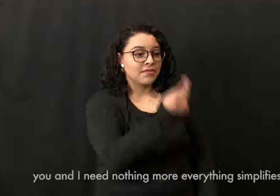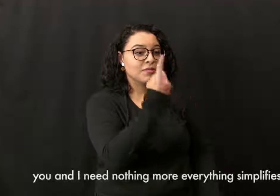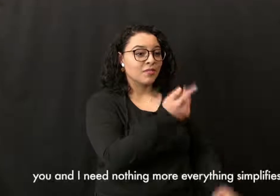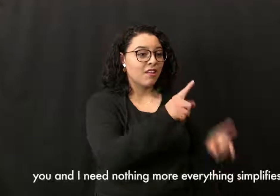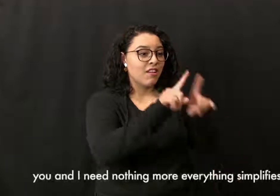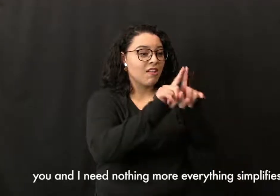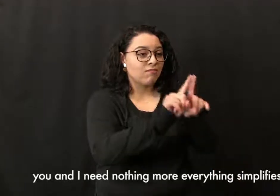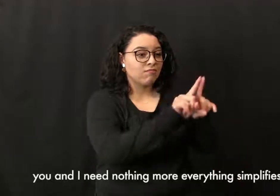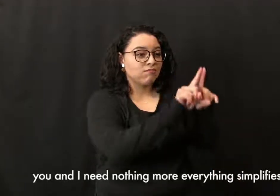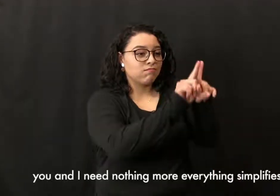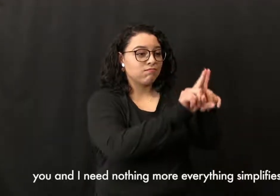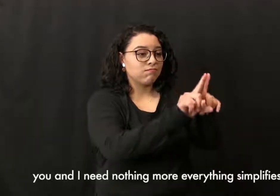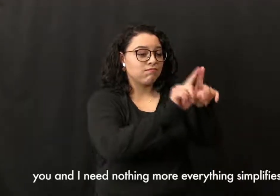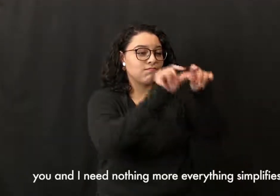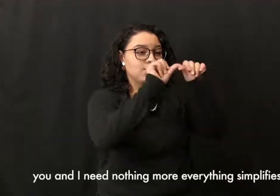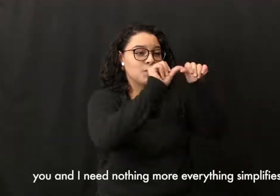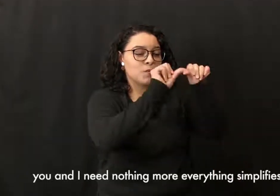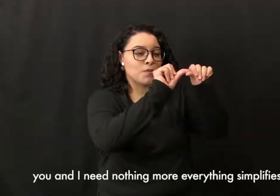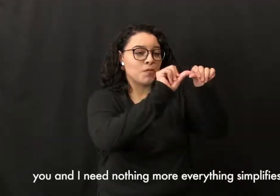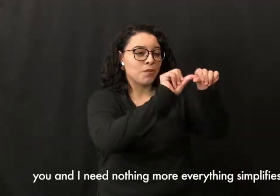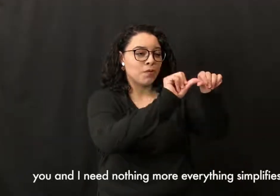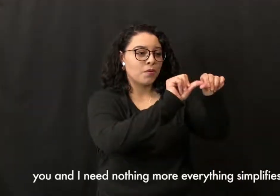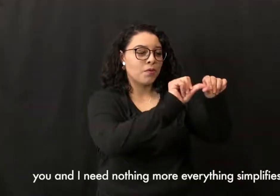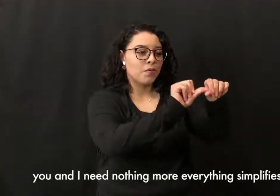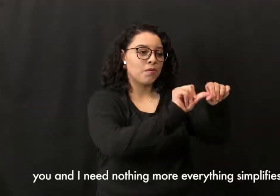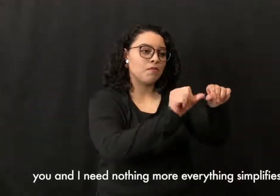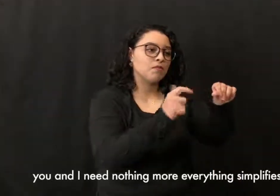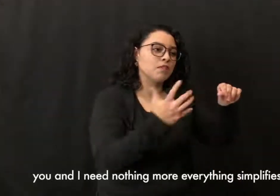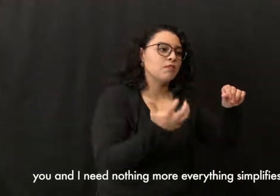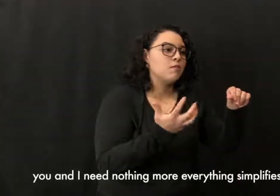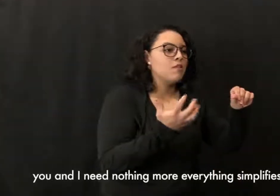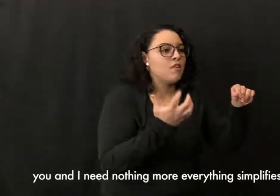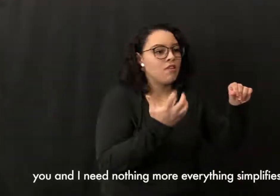You and I need nothing more